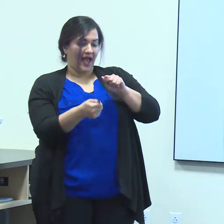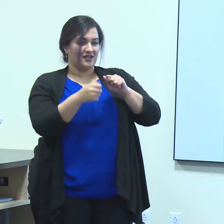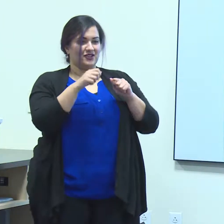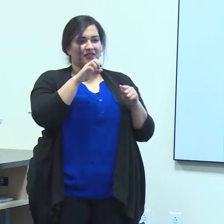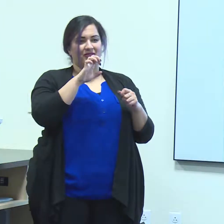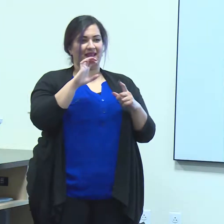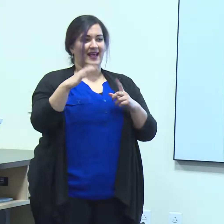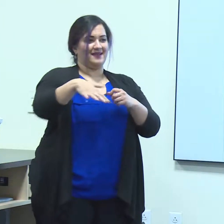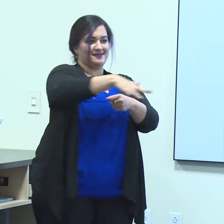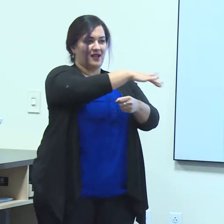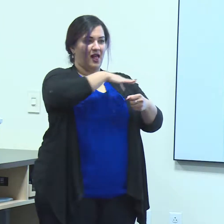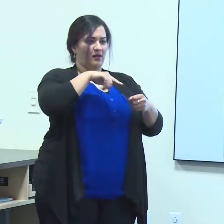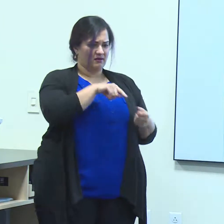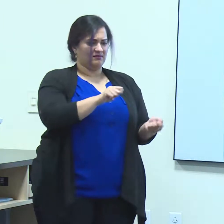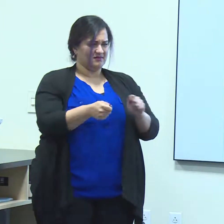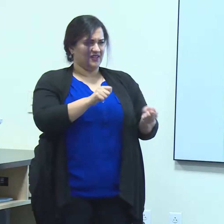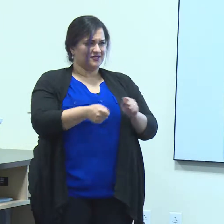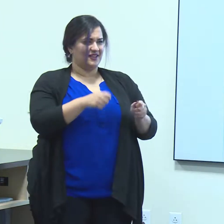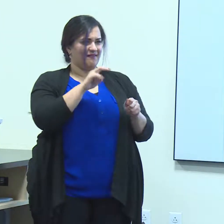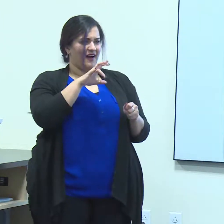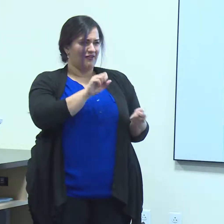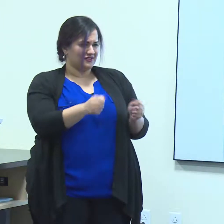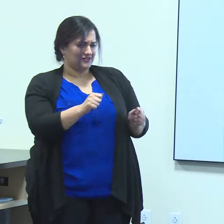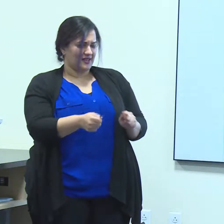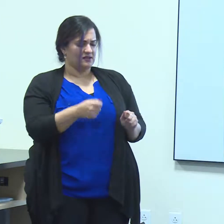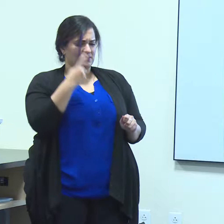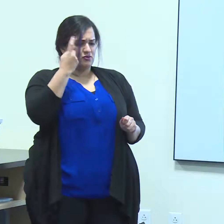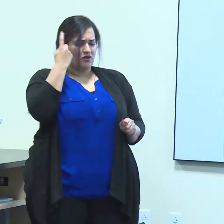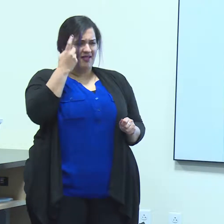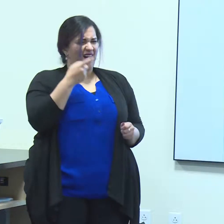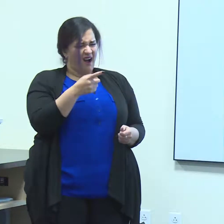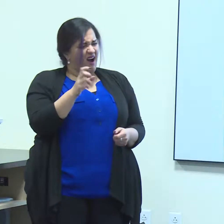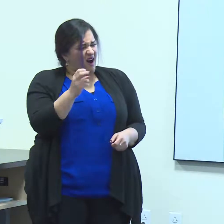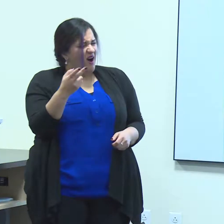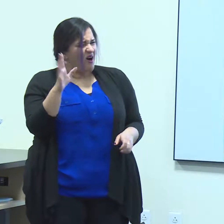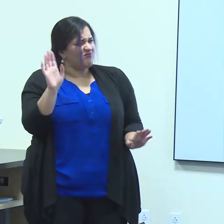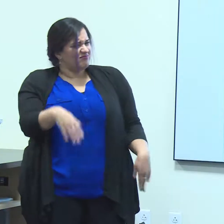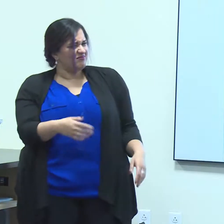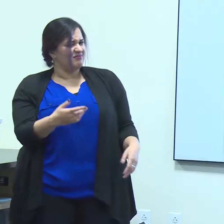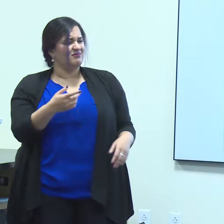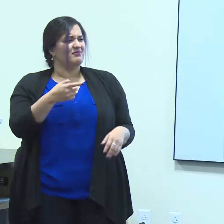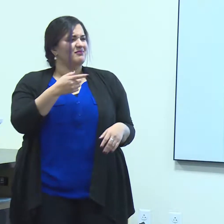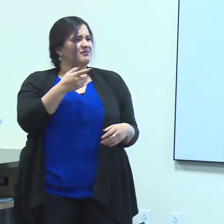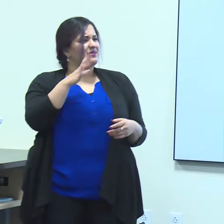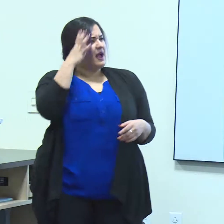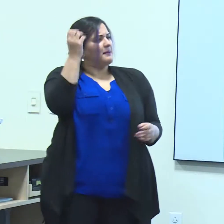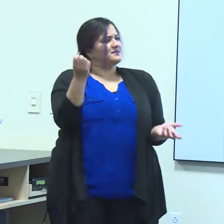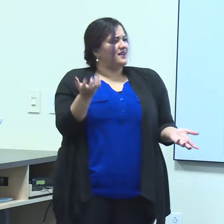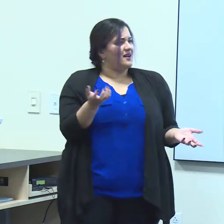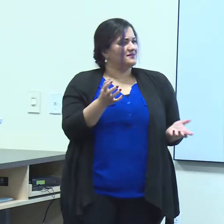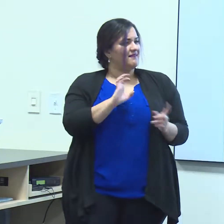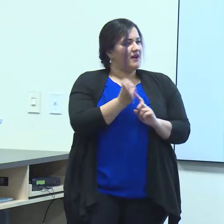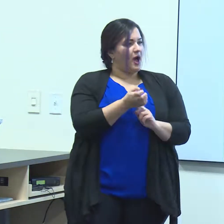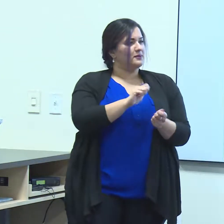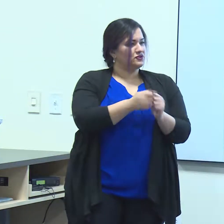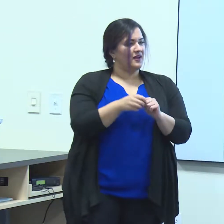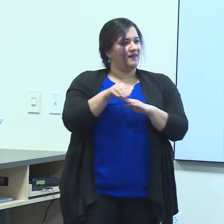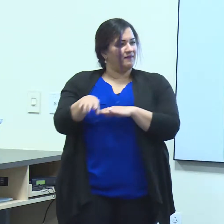And she changed the environment to see the changes that were affected. And it became sort of common